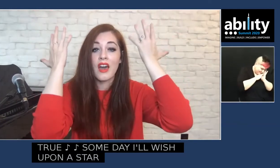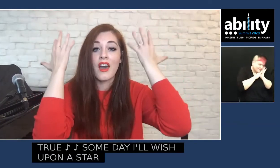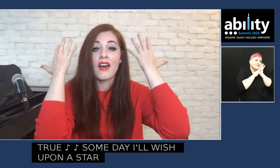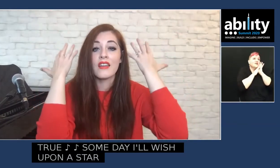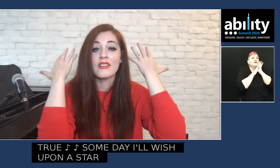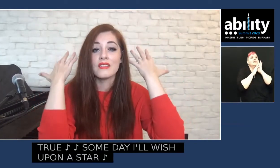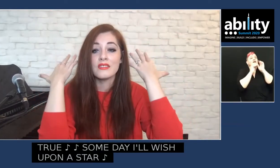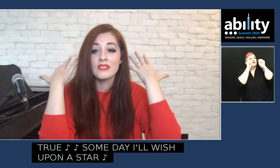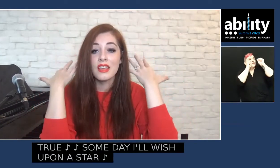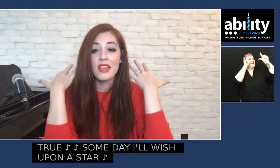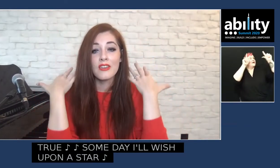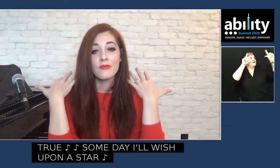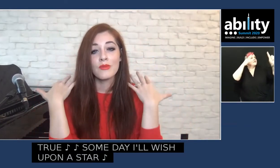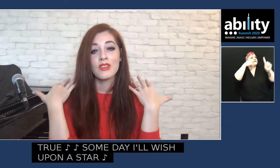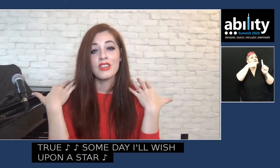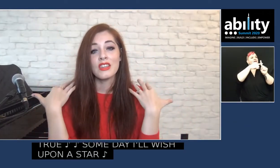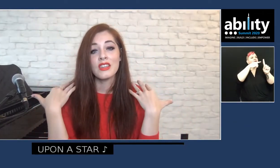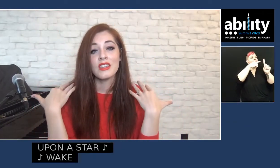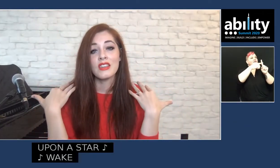far behind